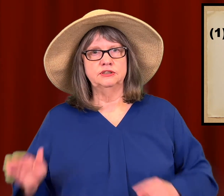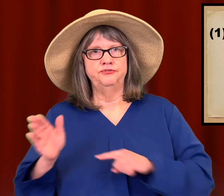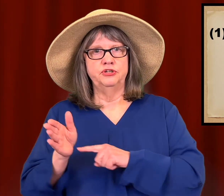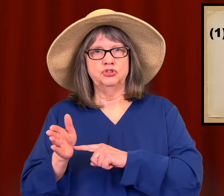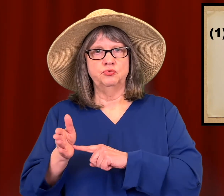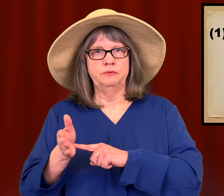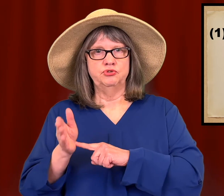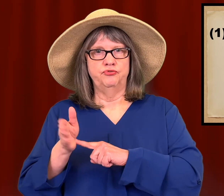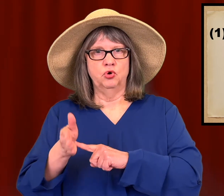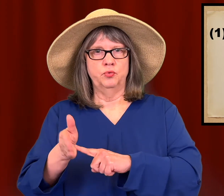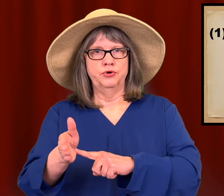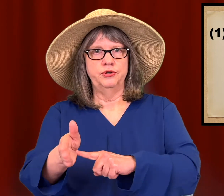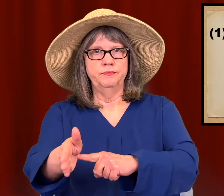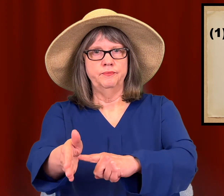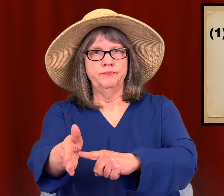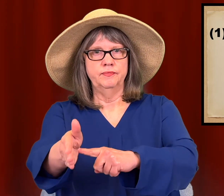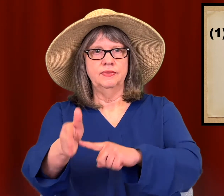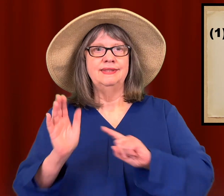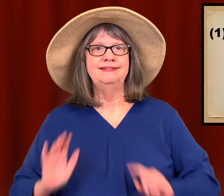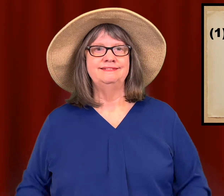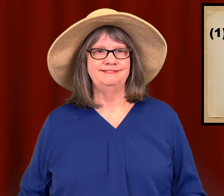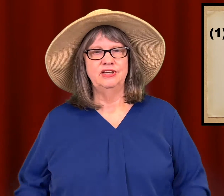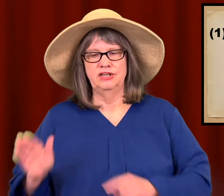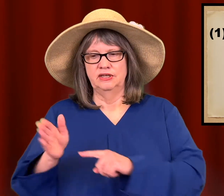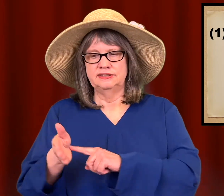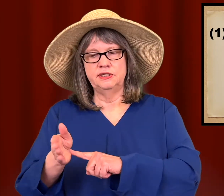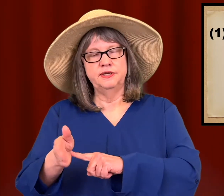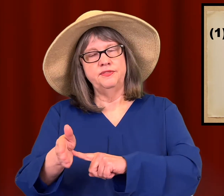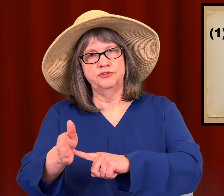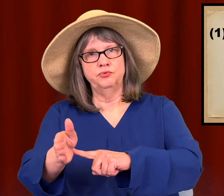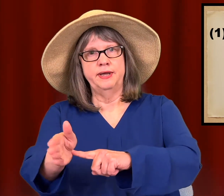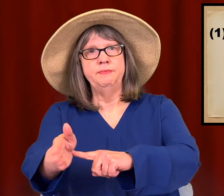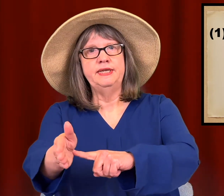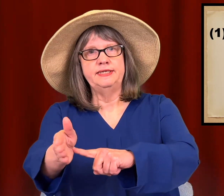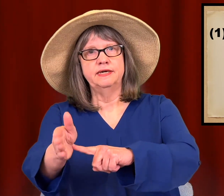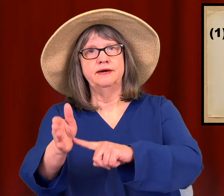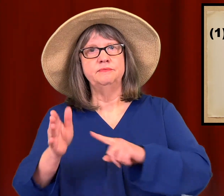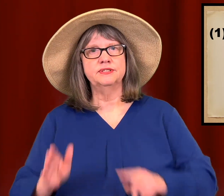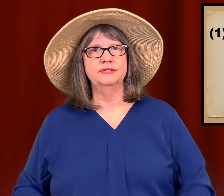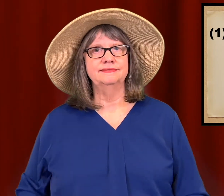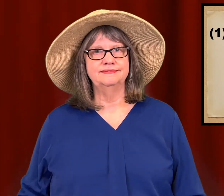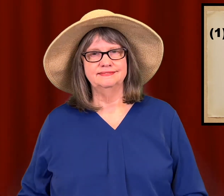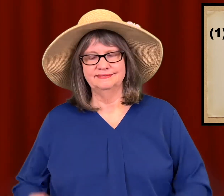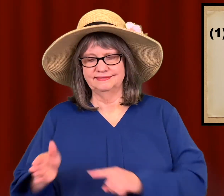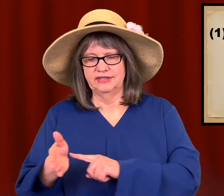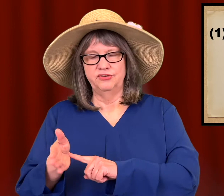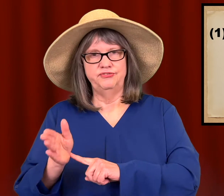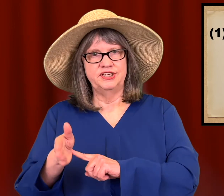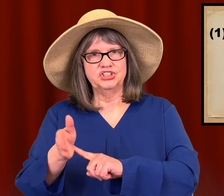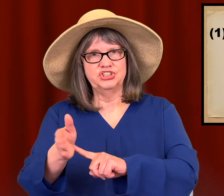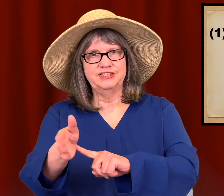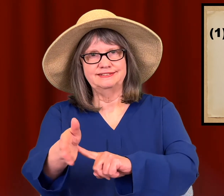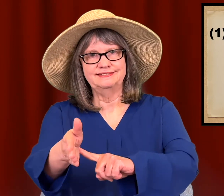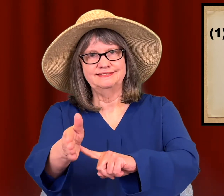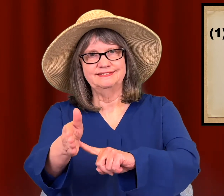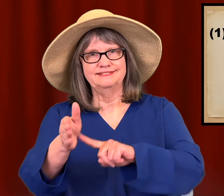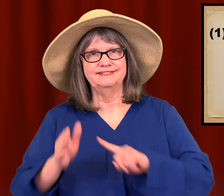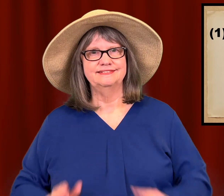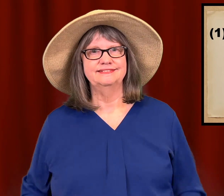the fish swims forward. See it this way many times. Fish.